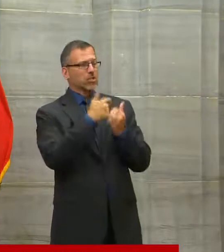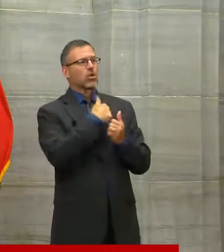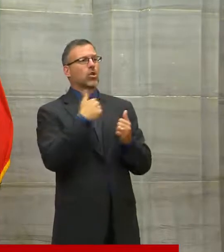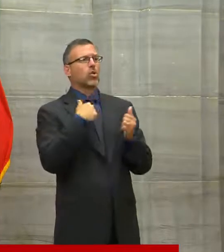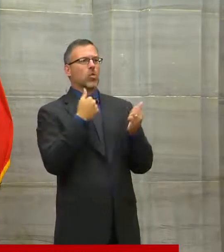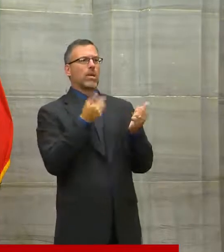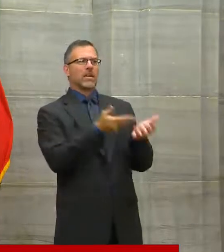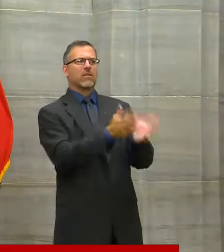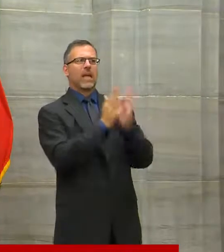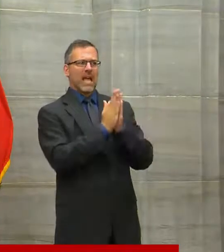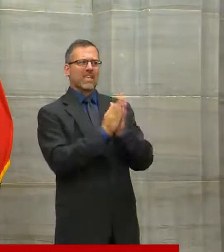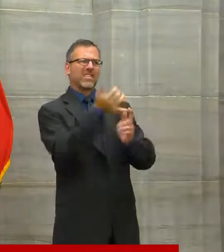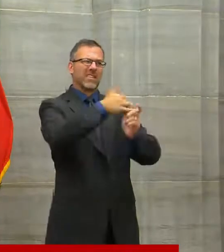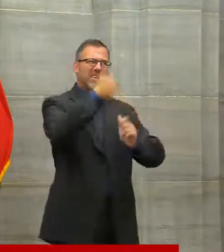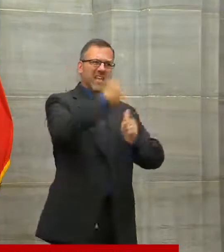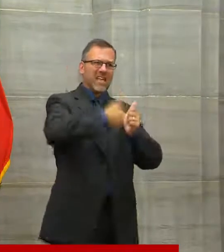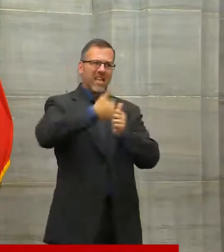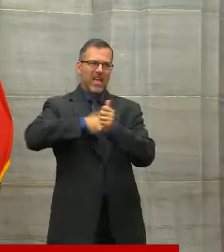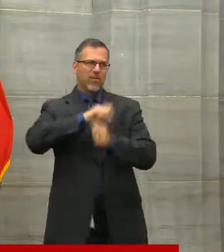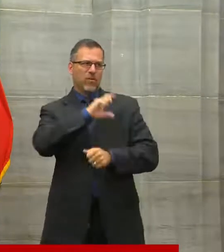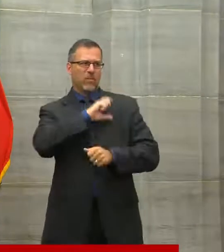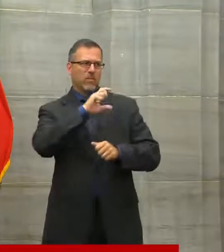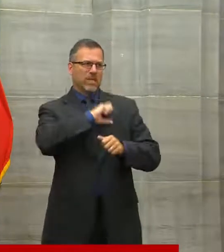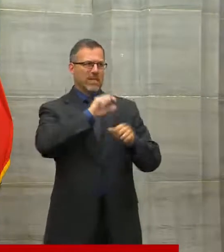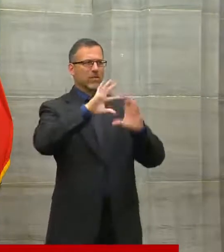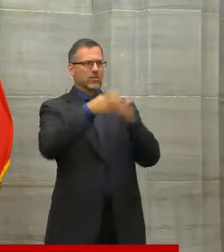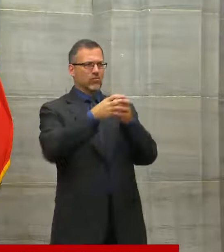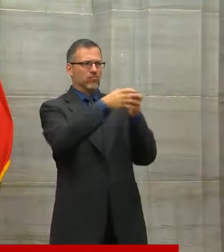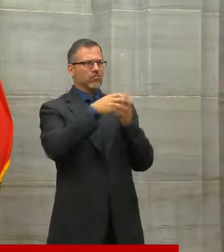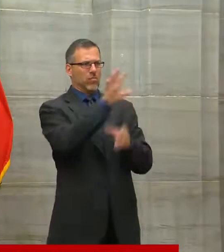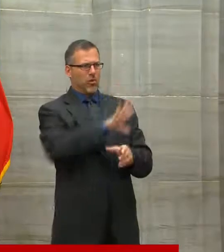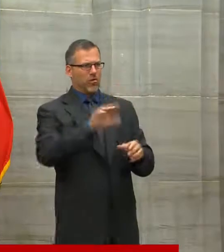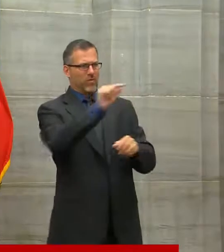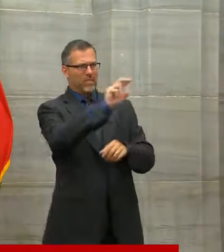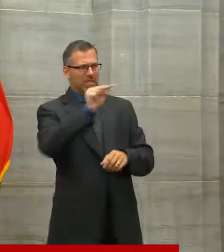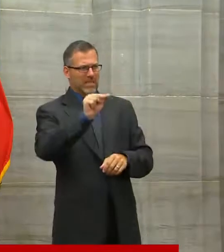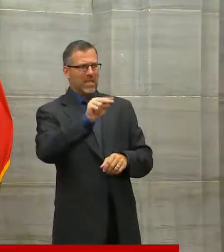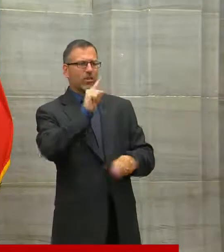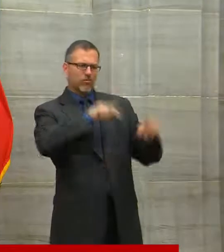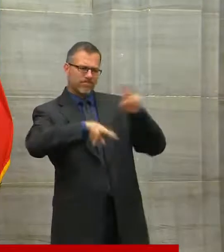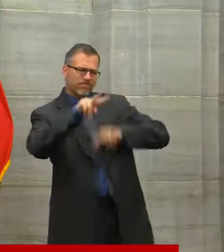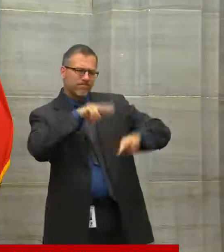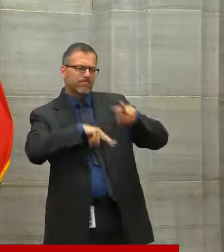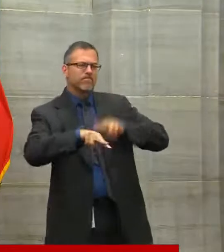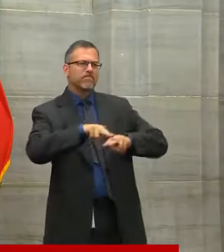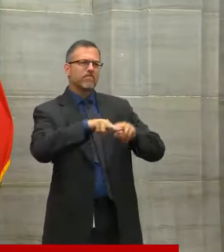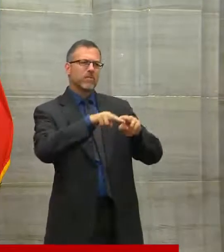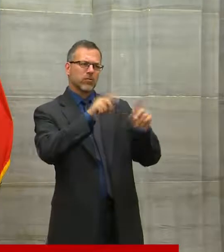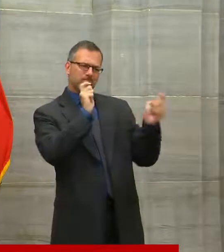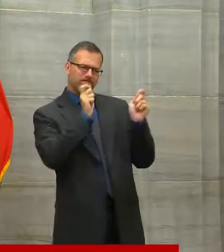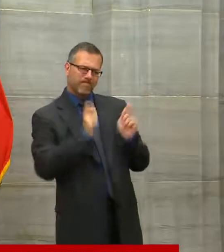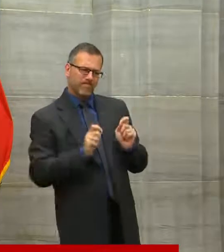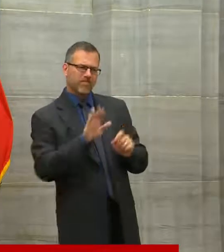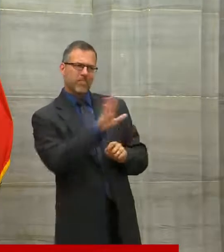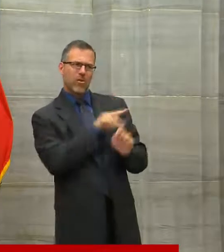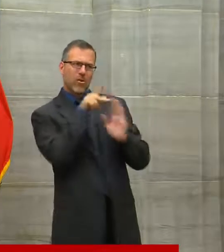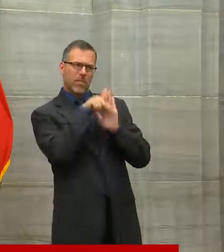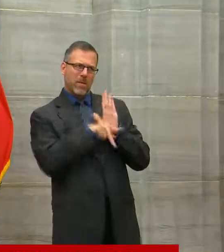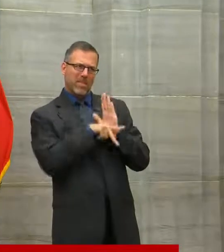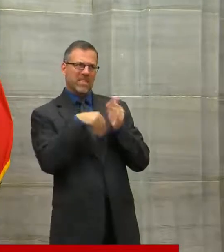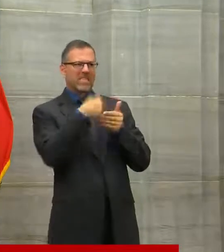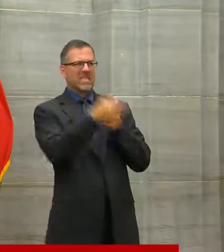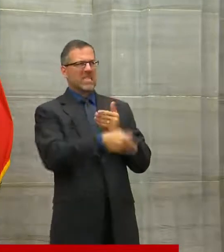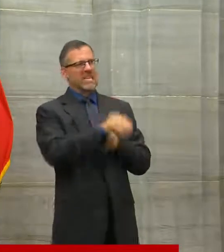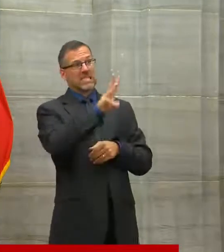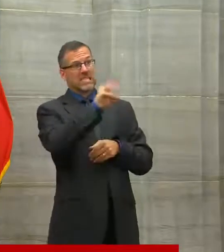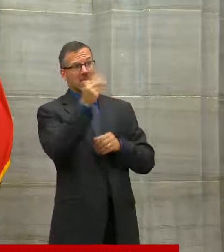state to review and update their use of force and duty to intervene policies within the next 60